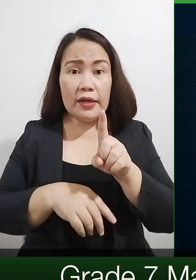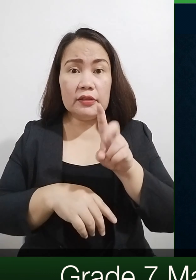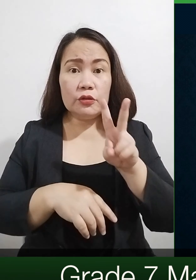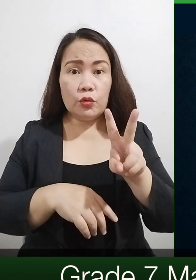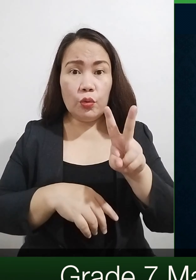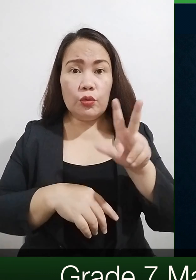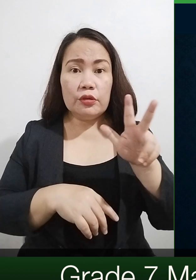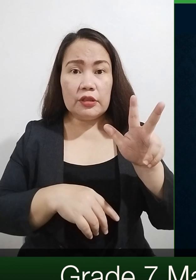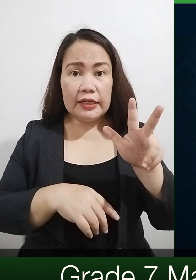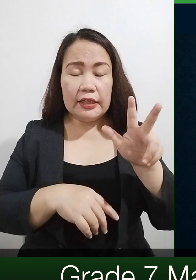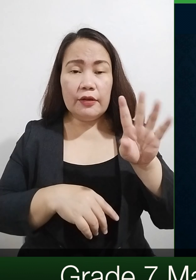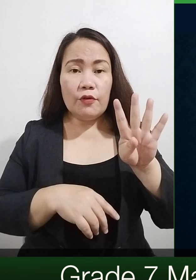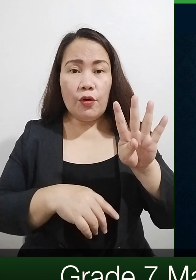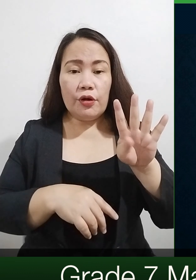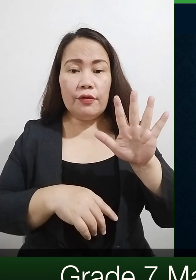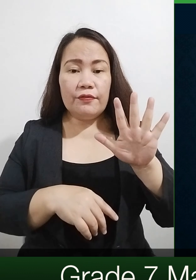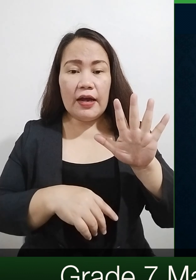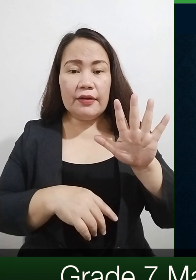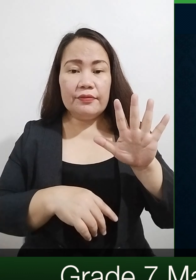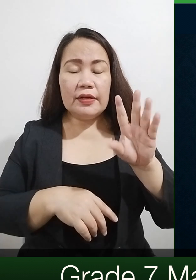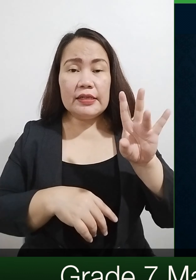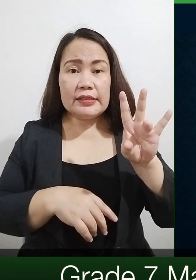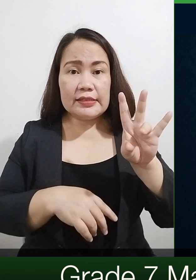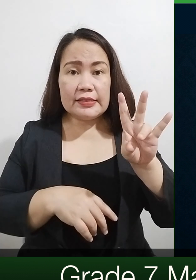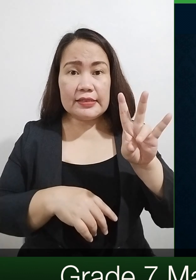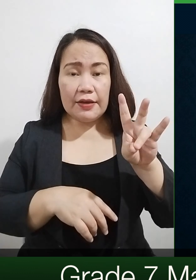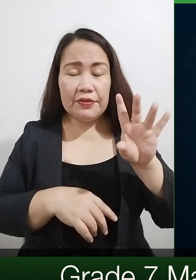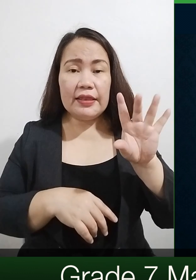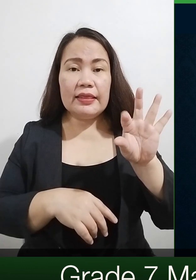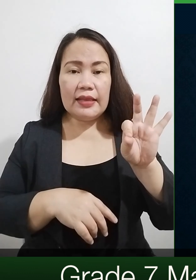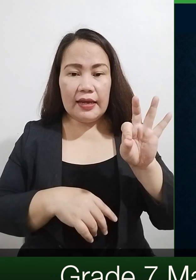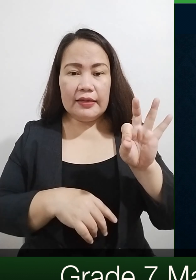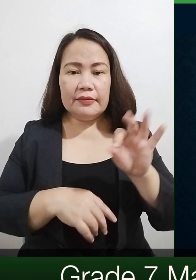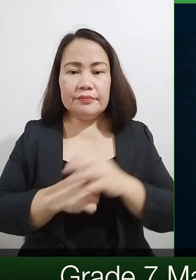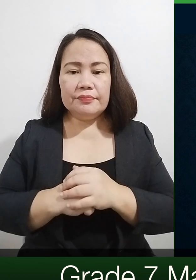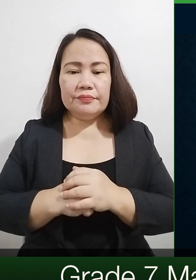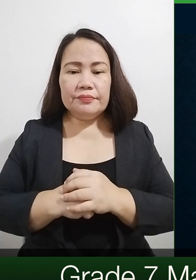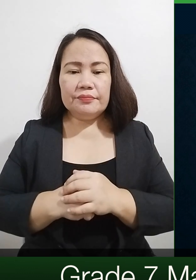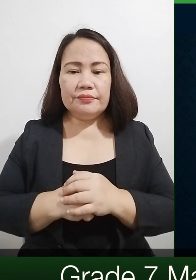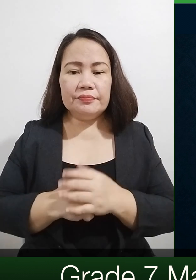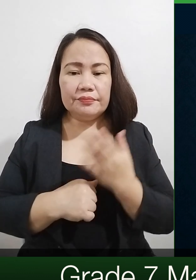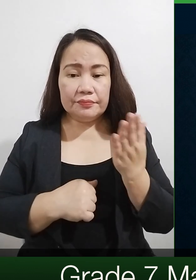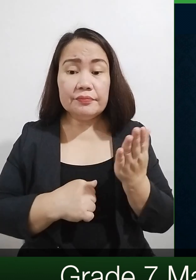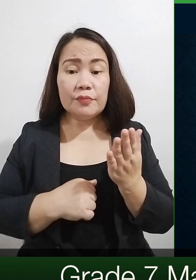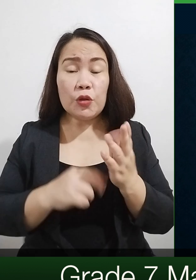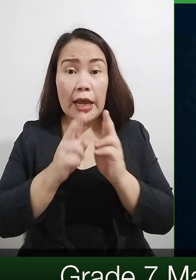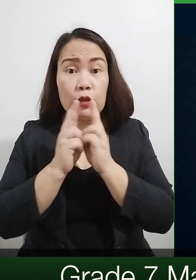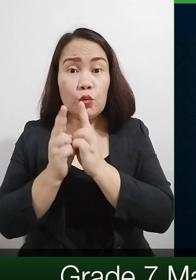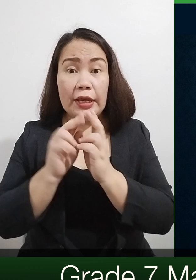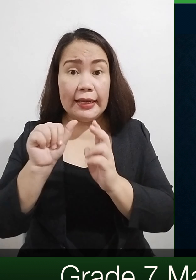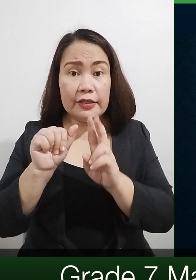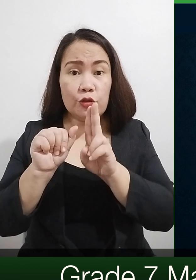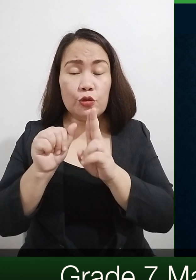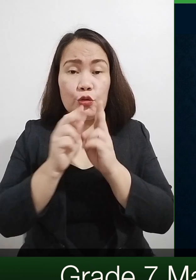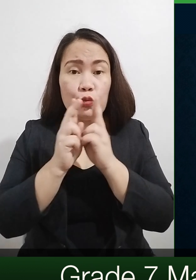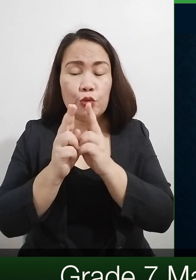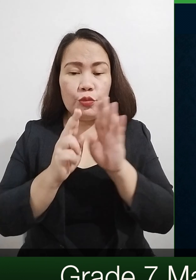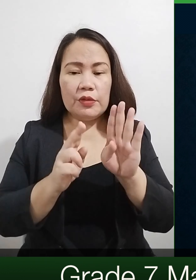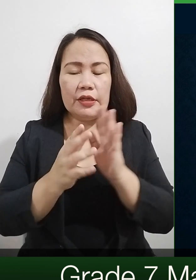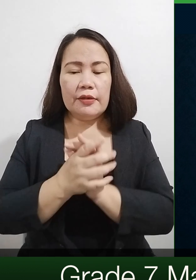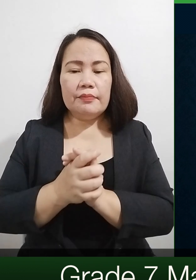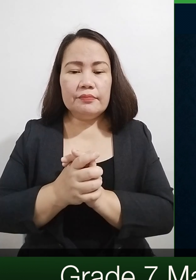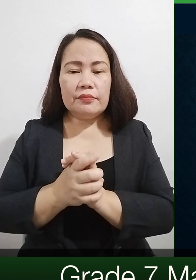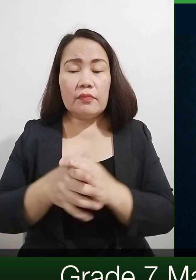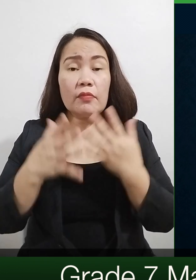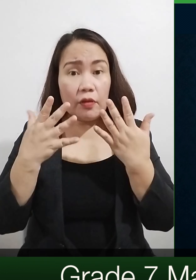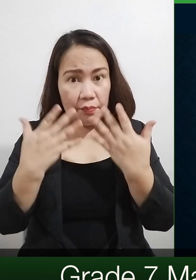3, 4, 5, 7, 9. So, 1, 2, 3, 4, 5, 7, 9. Okay. Nakuha